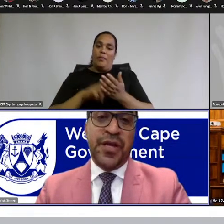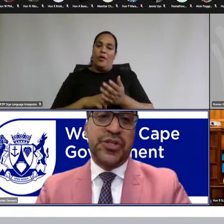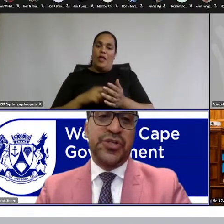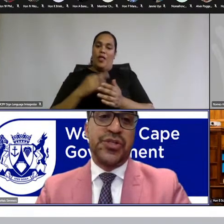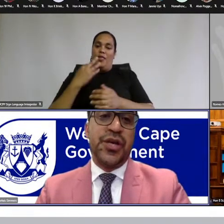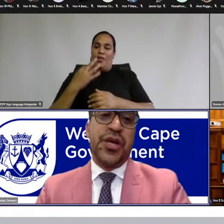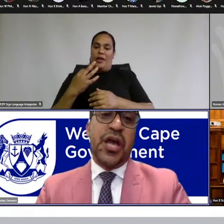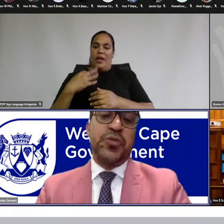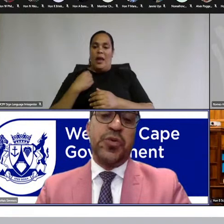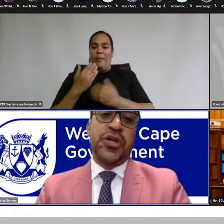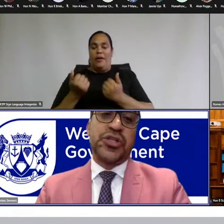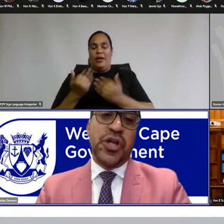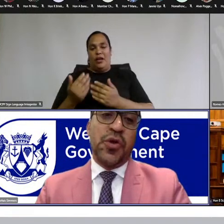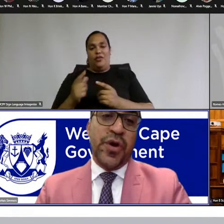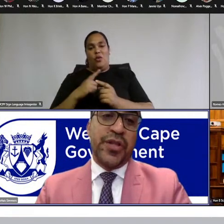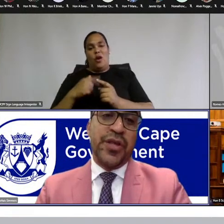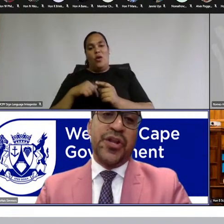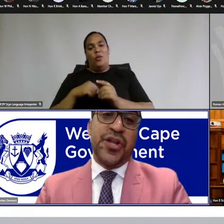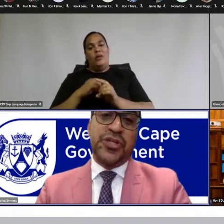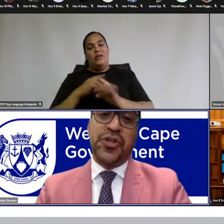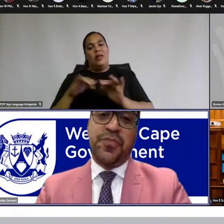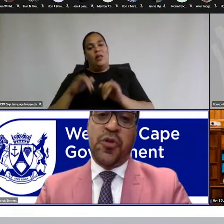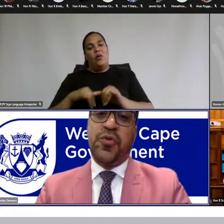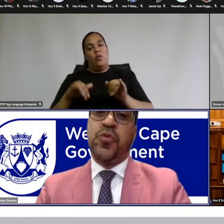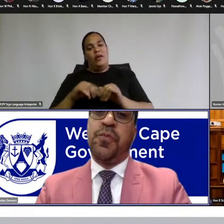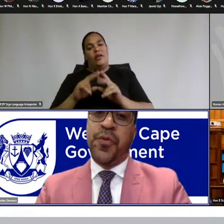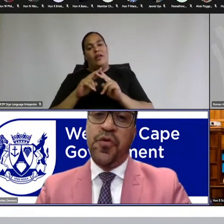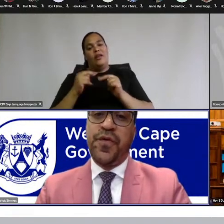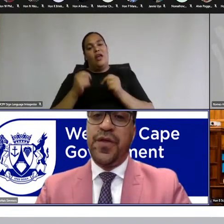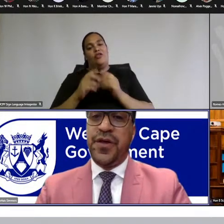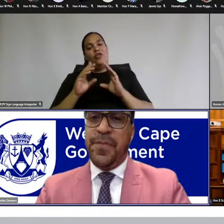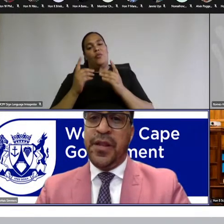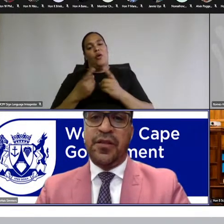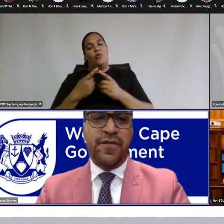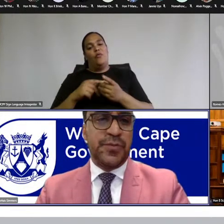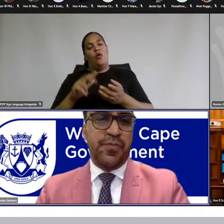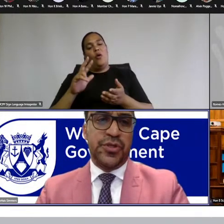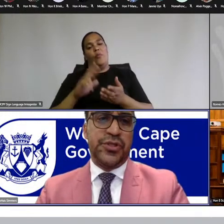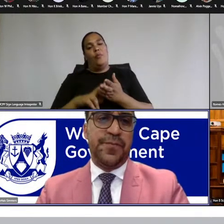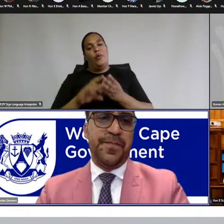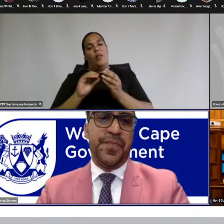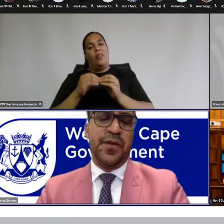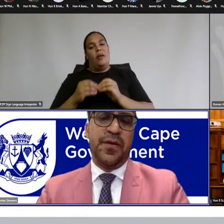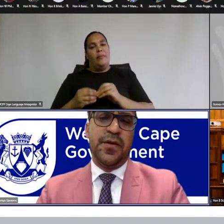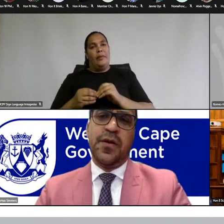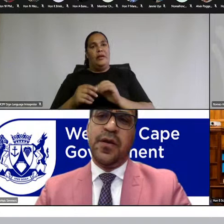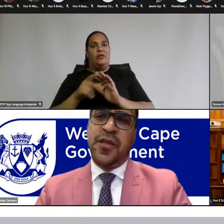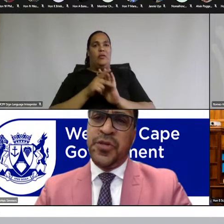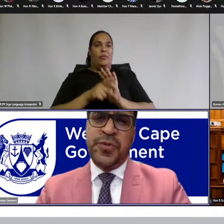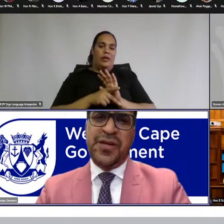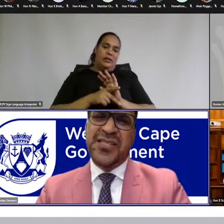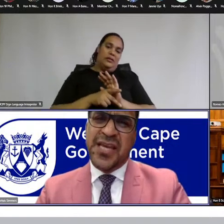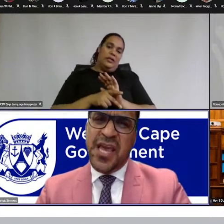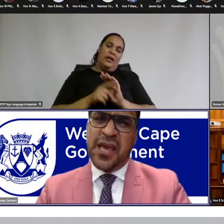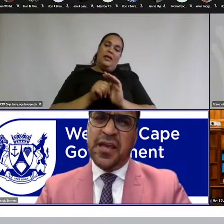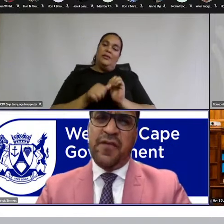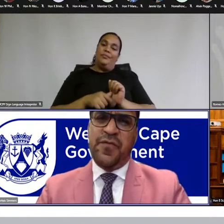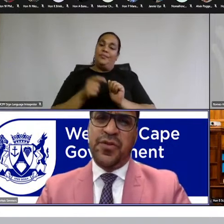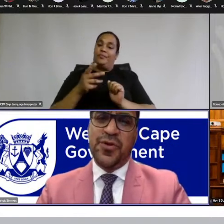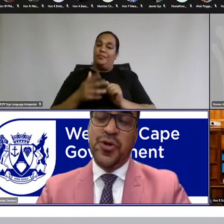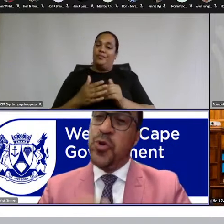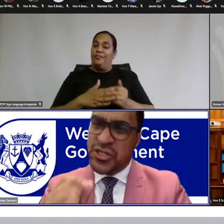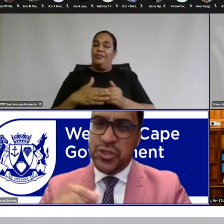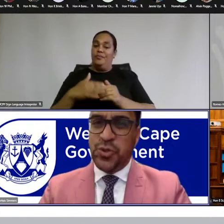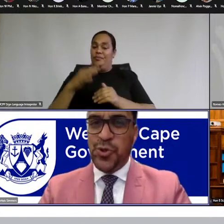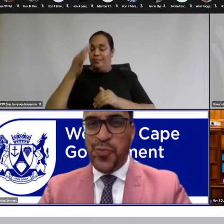deviation applications as we are still awaiting the National Department to approve the amended FLISP policy. Deputy Speaker, as a caring